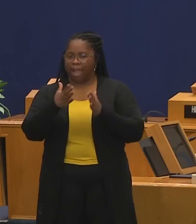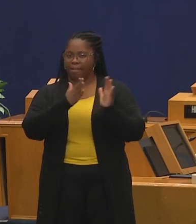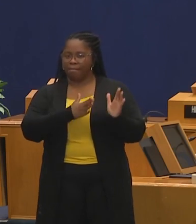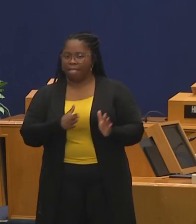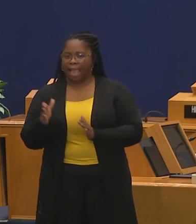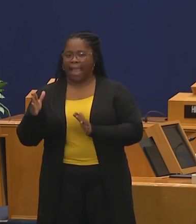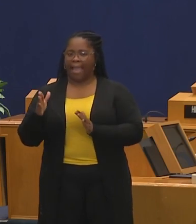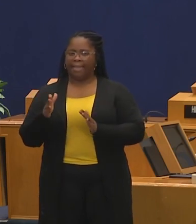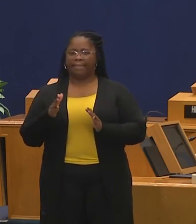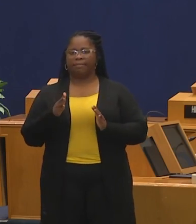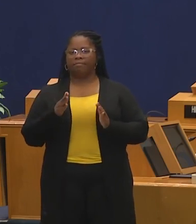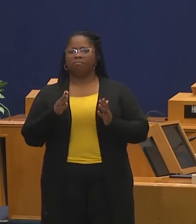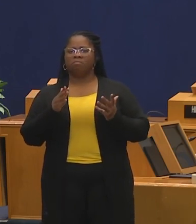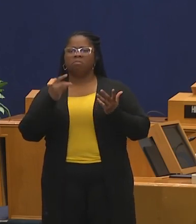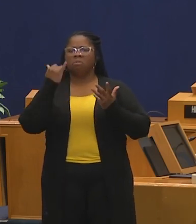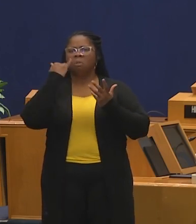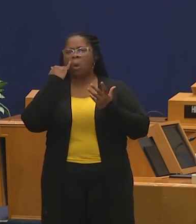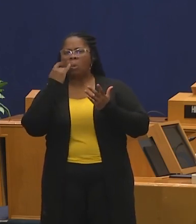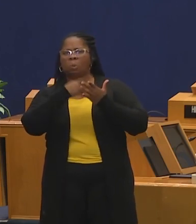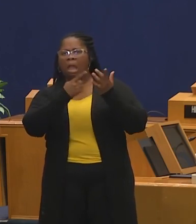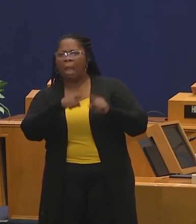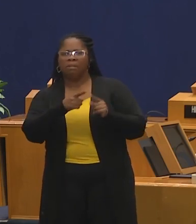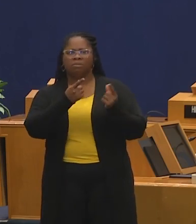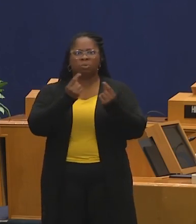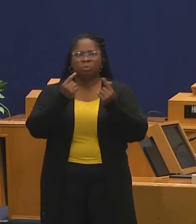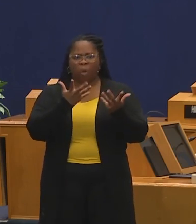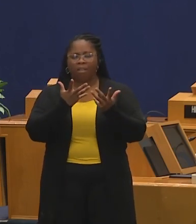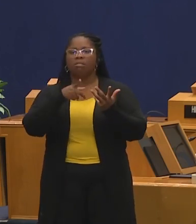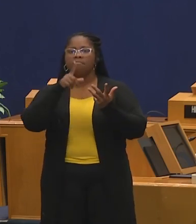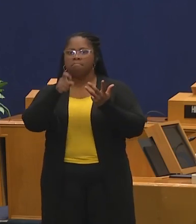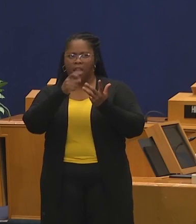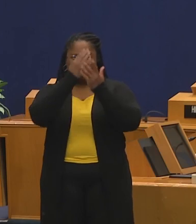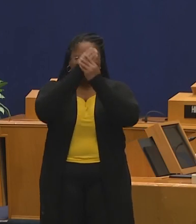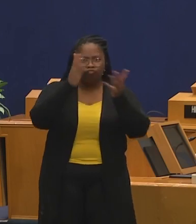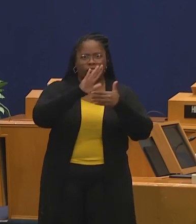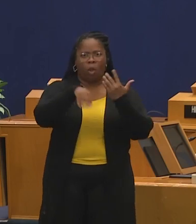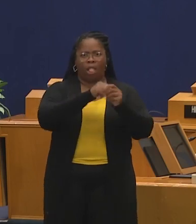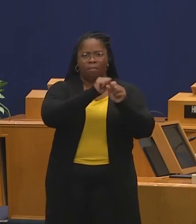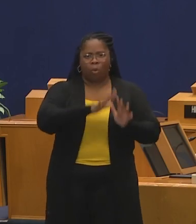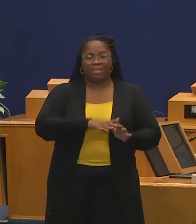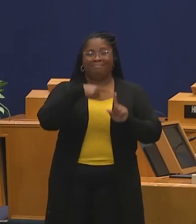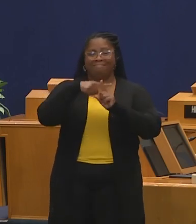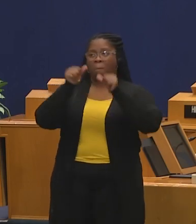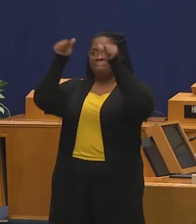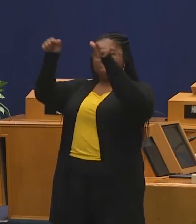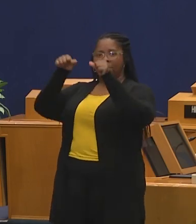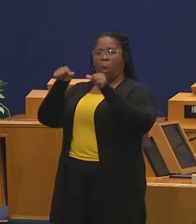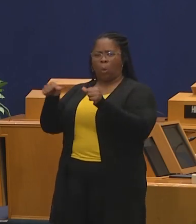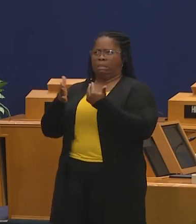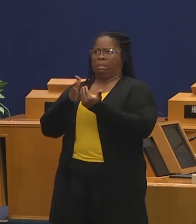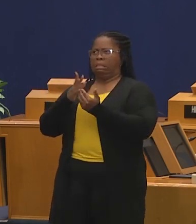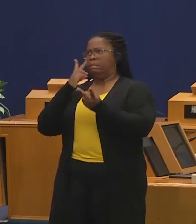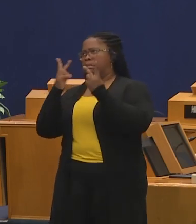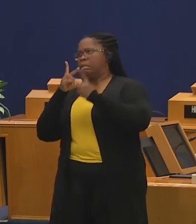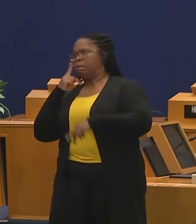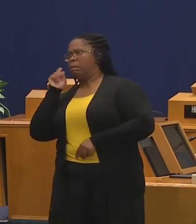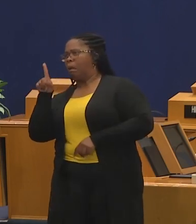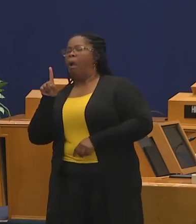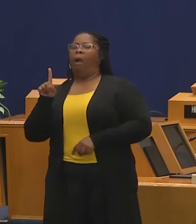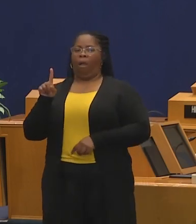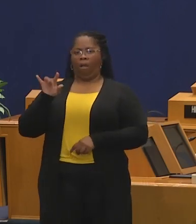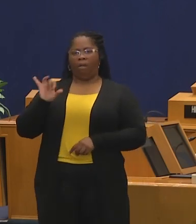plan with all their employees and post the plan in a visible place at their business that actually